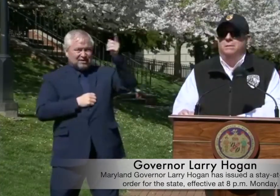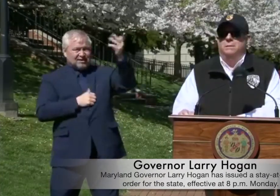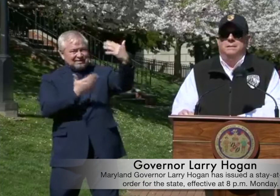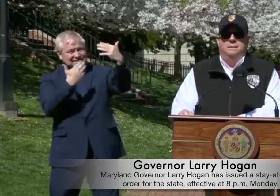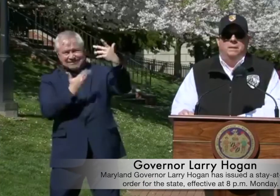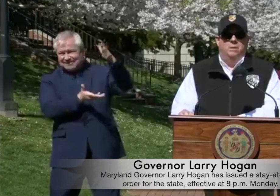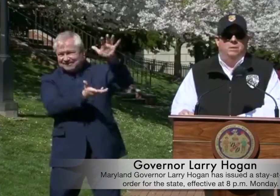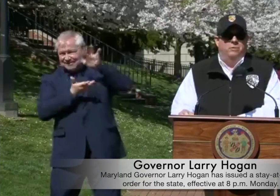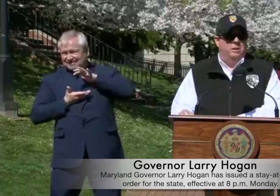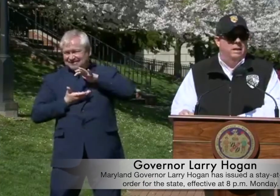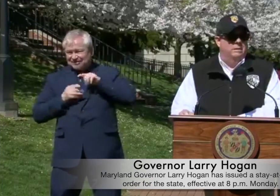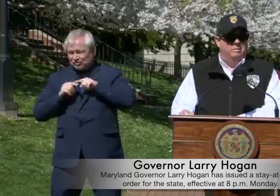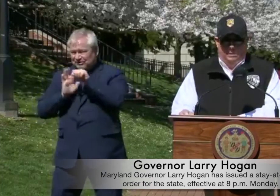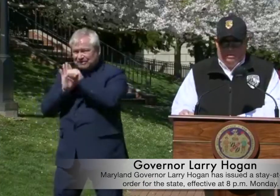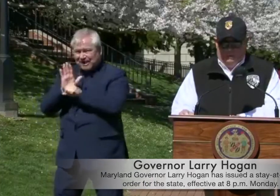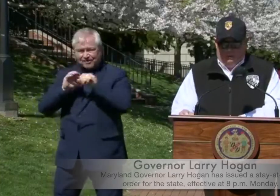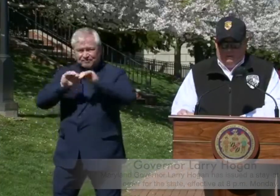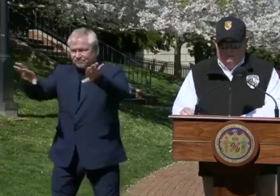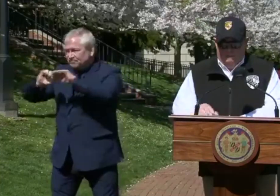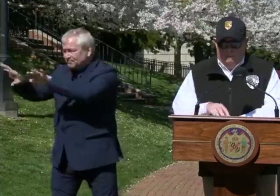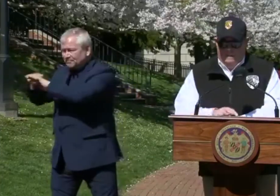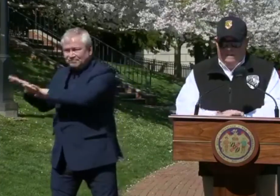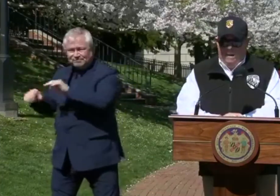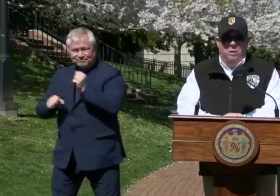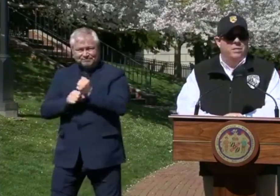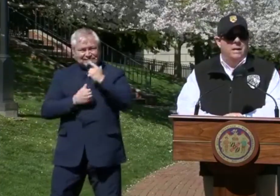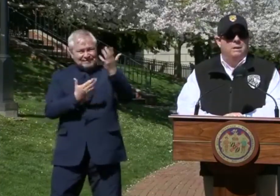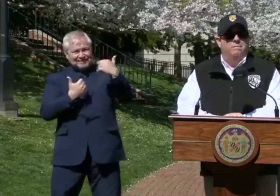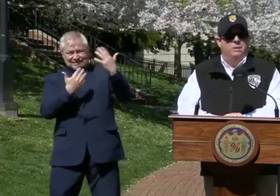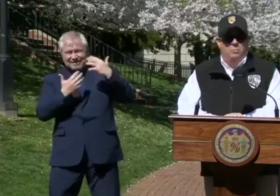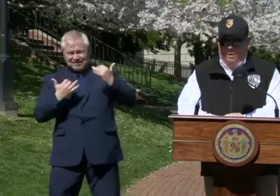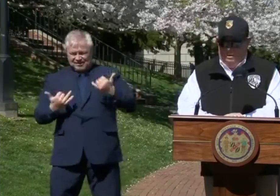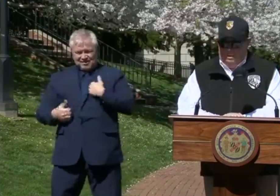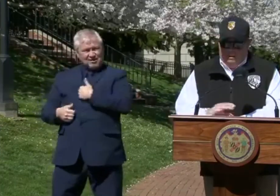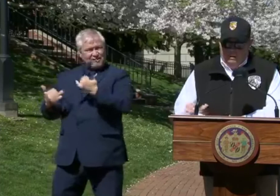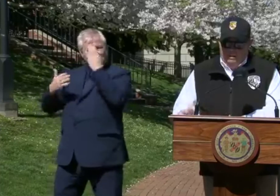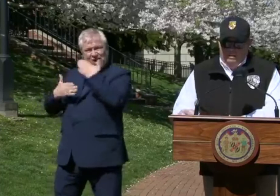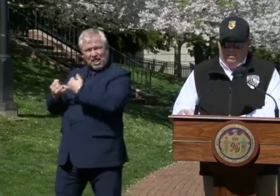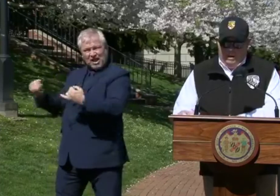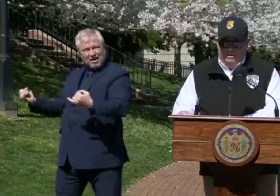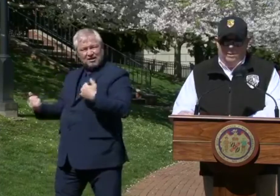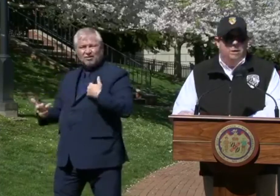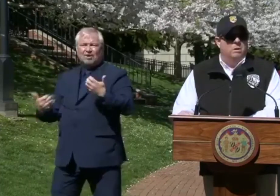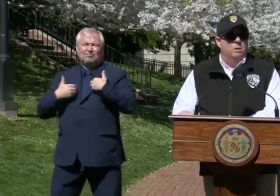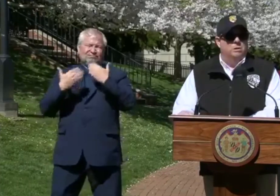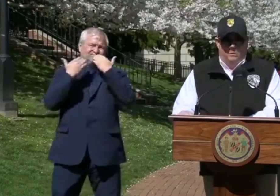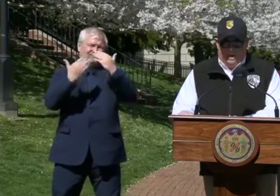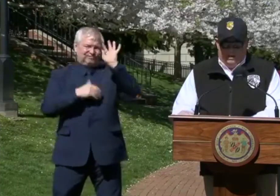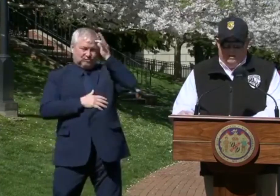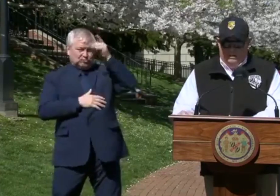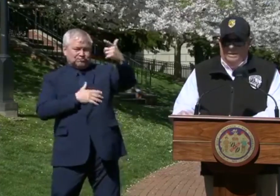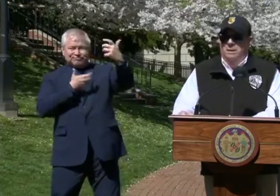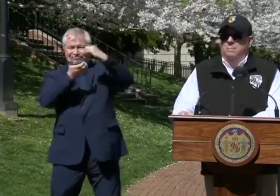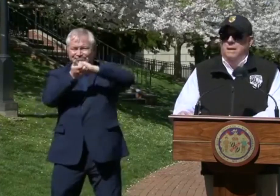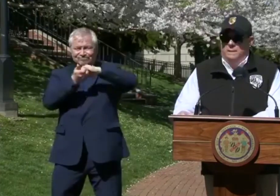states that are on the front lines of this crisis. I want to thank our federal partners for answering our calls to